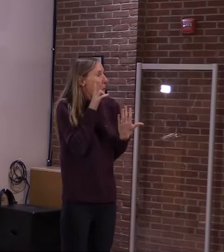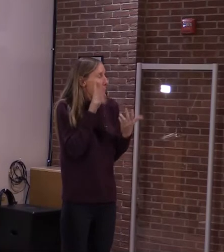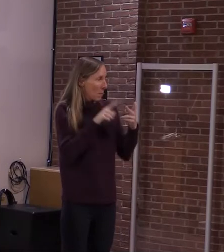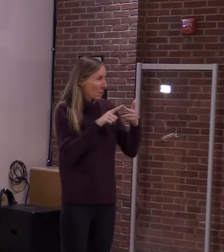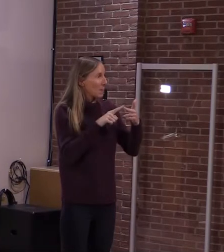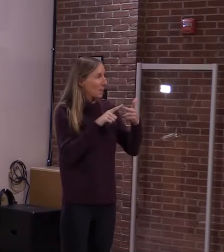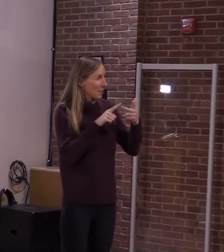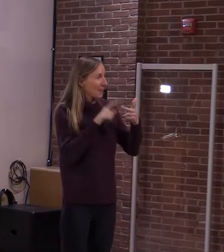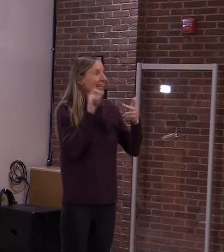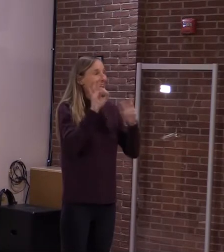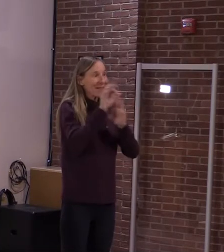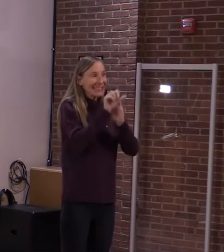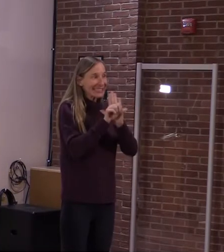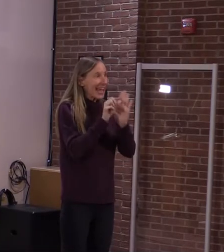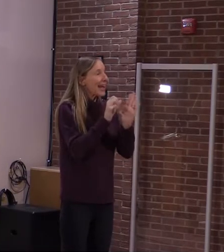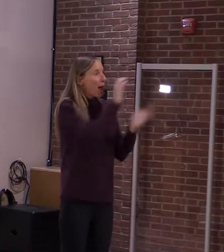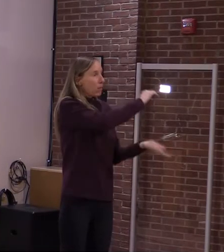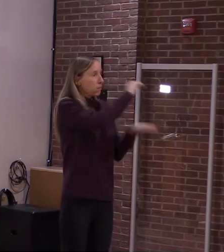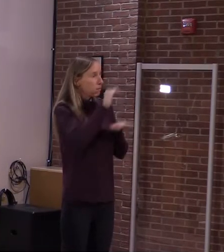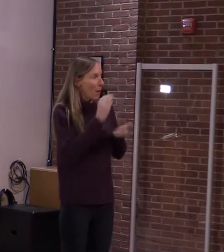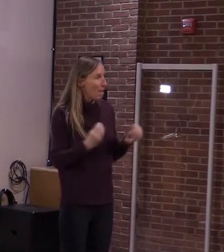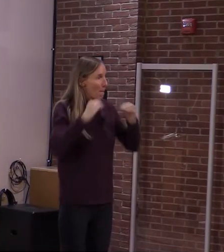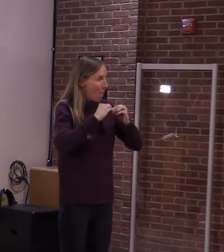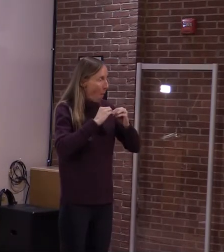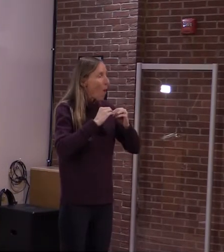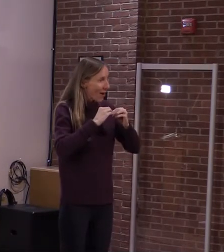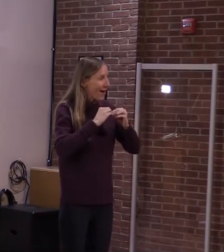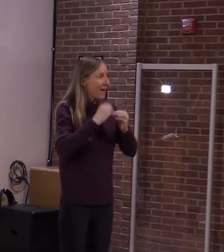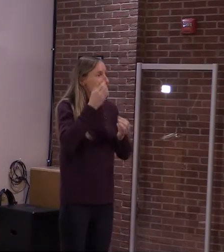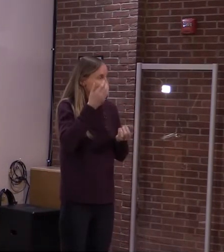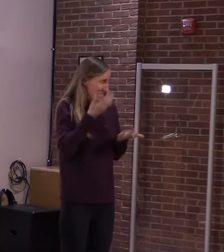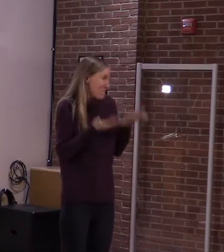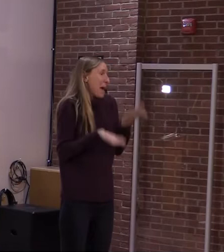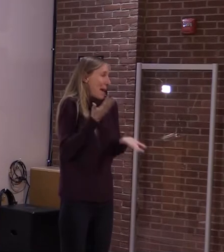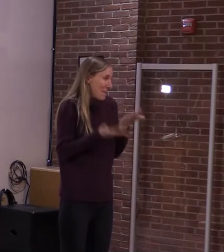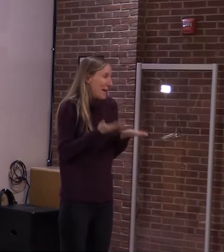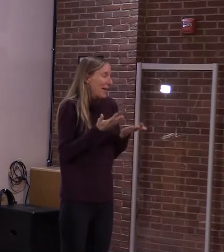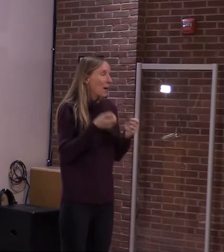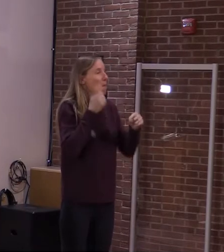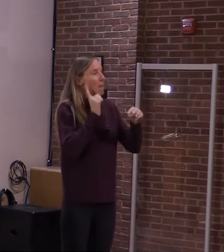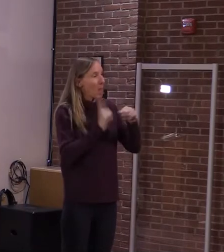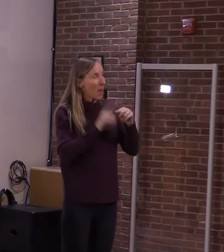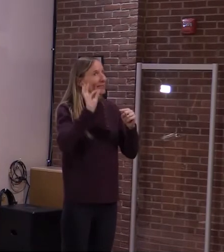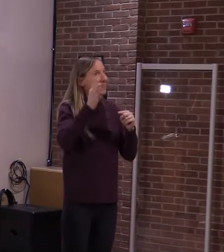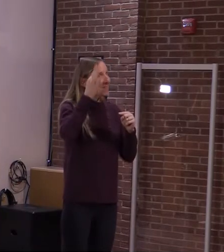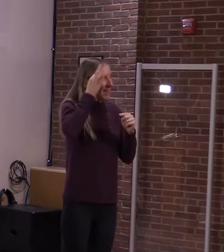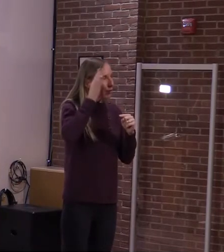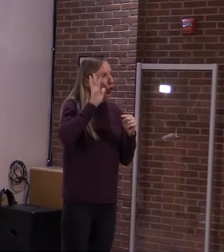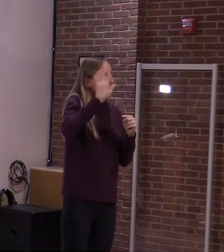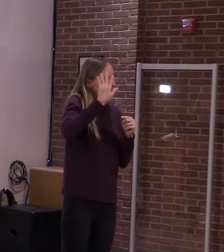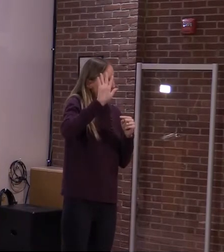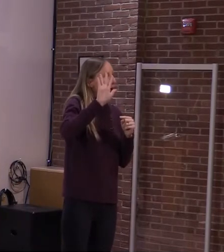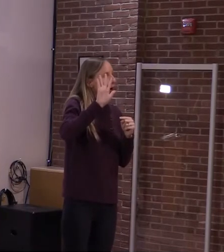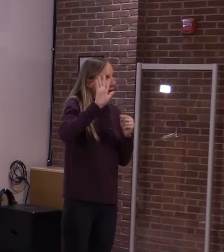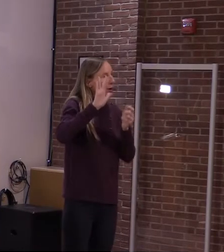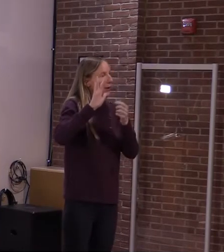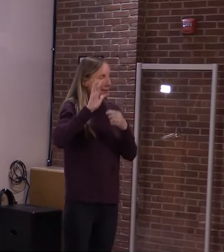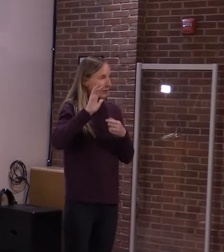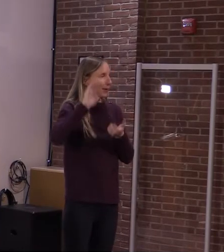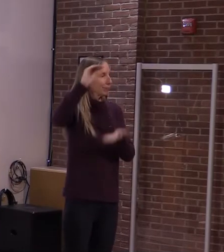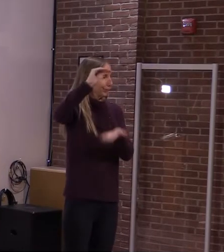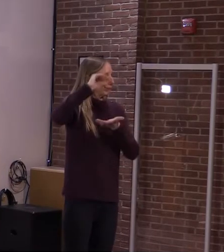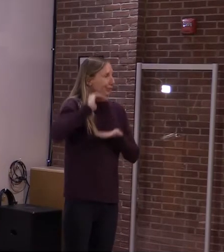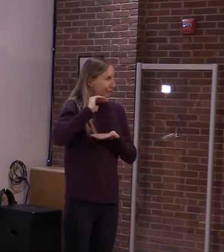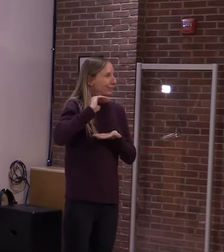state acquires enough of it through its own allocation as well as through the federal pharmacy allocation, how